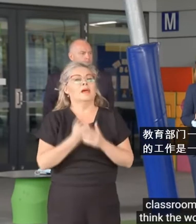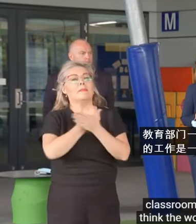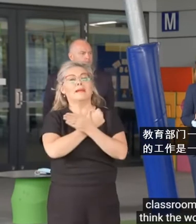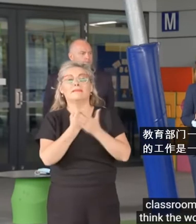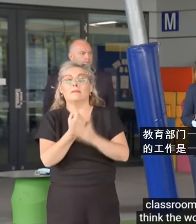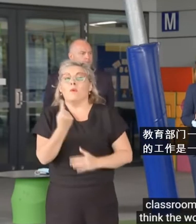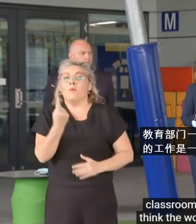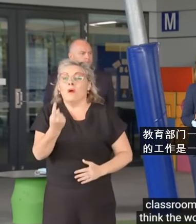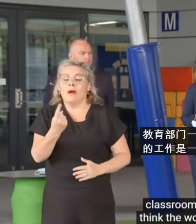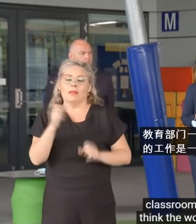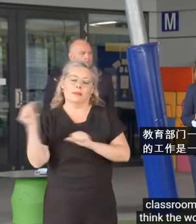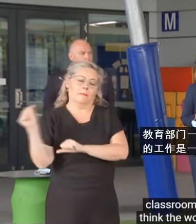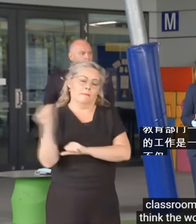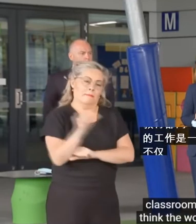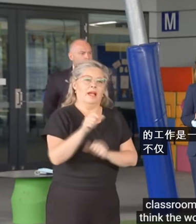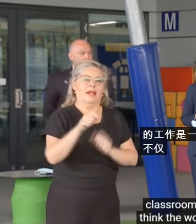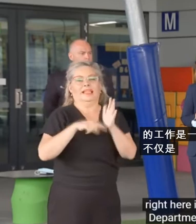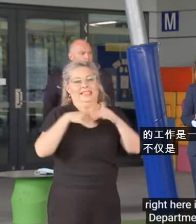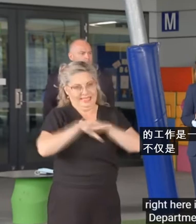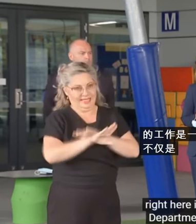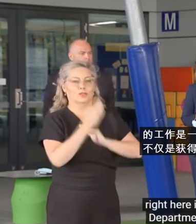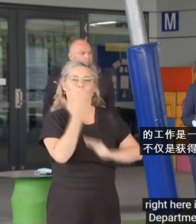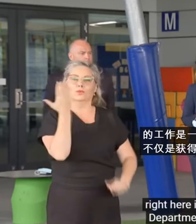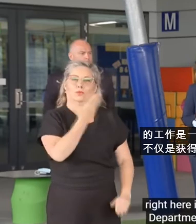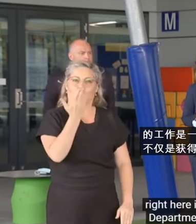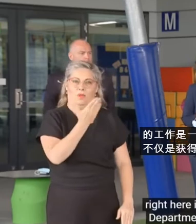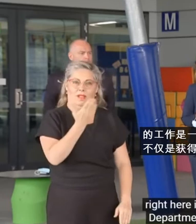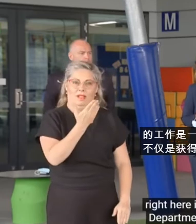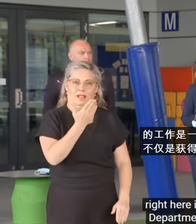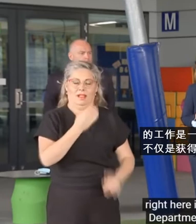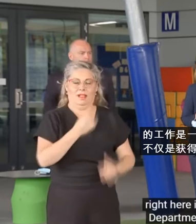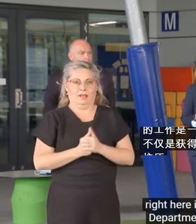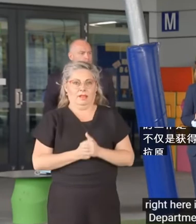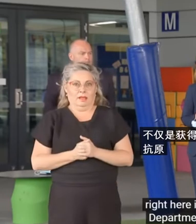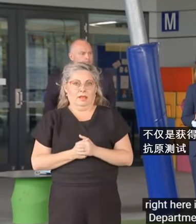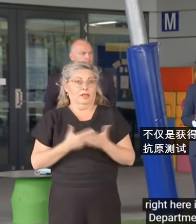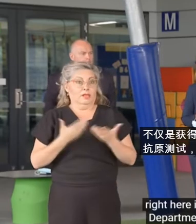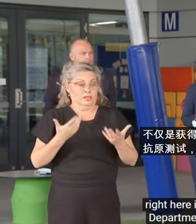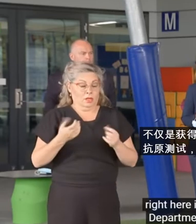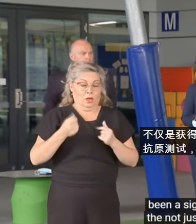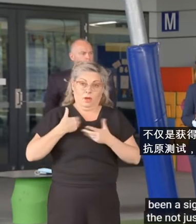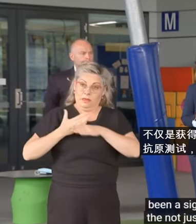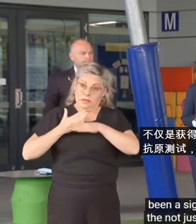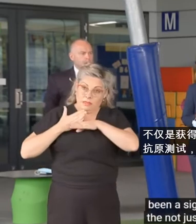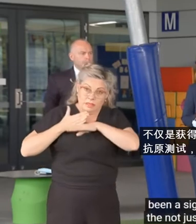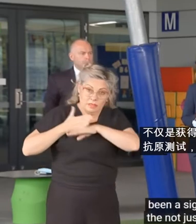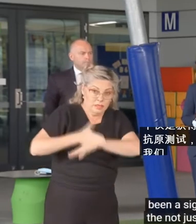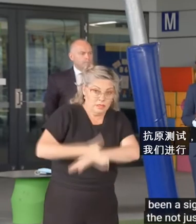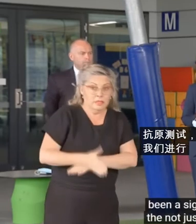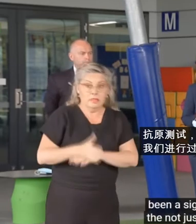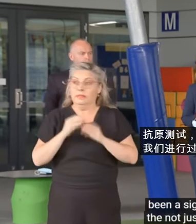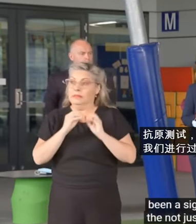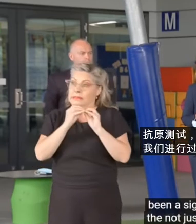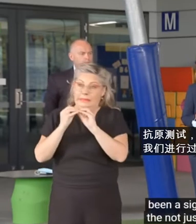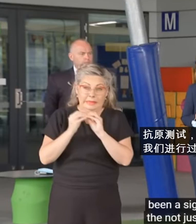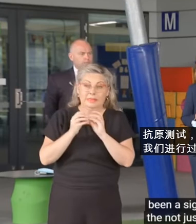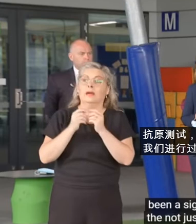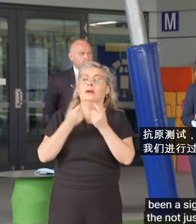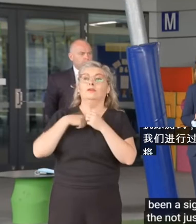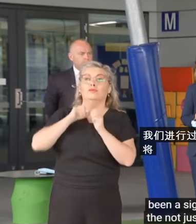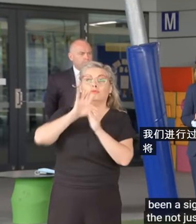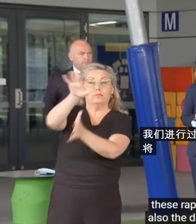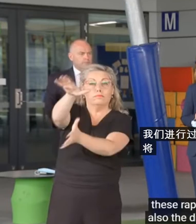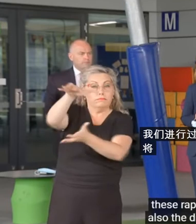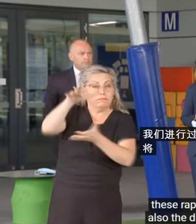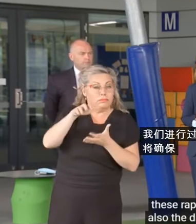been a significant effort, not just the acquisition of these rapid antigen tests, but also the distribution of those tests as we move